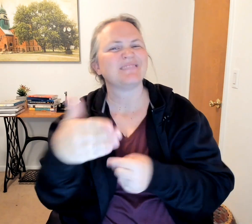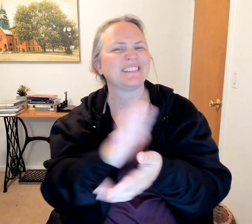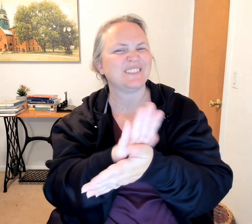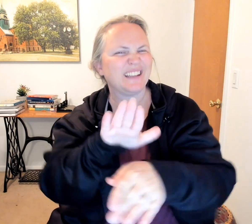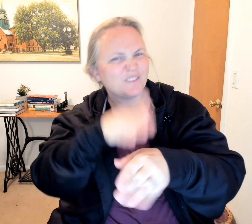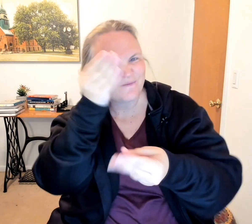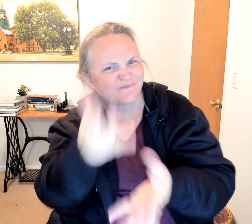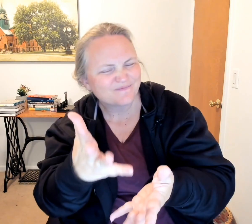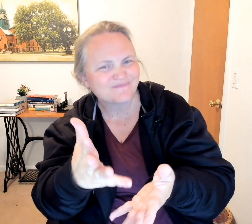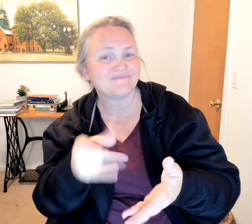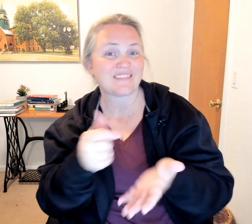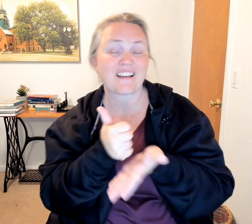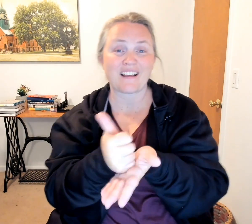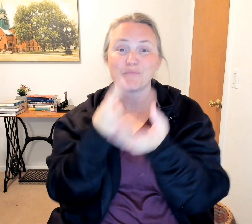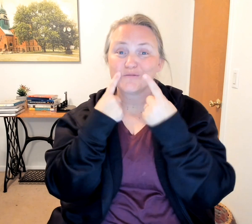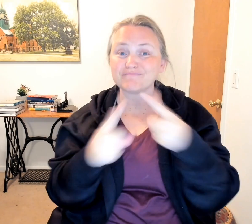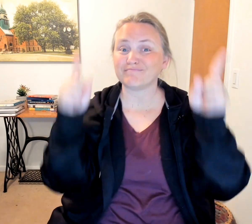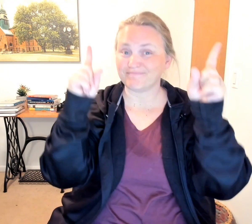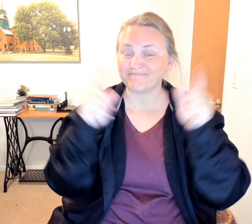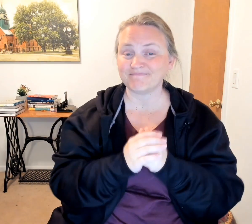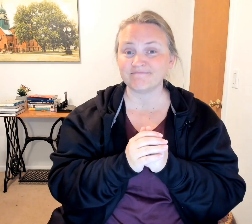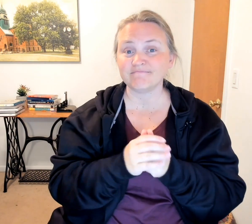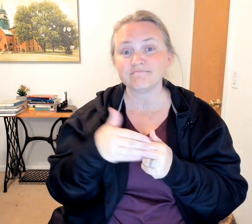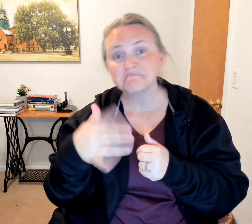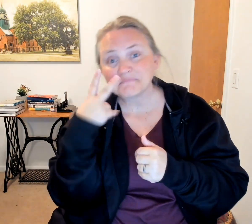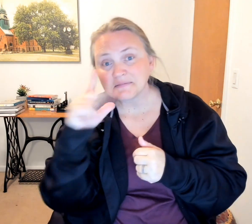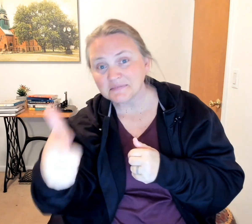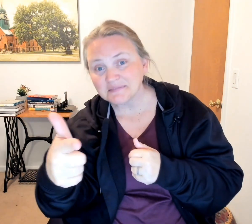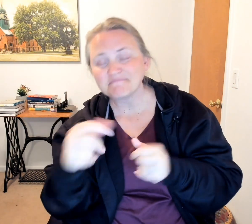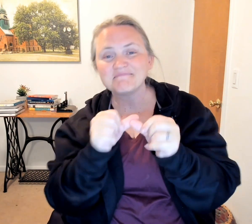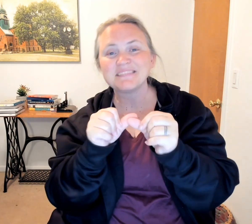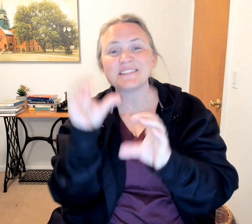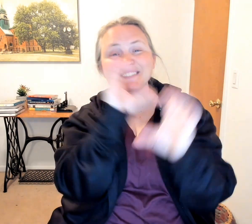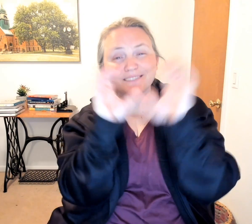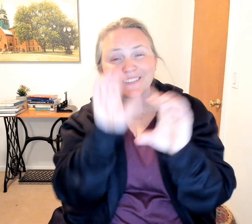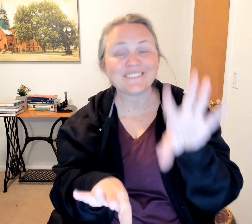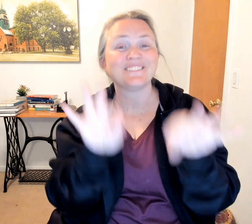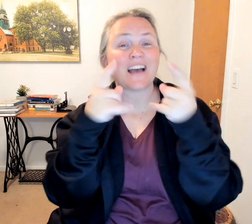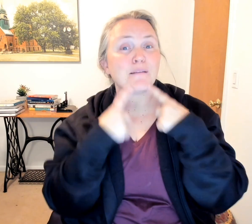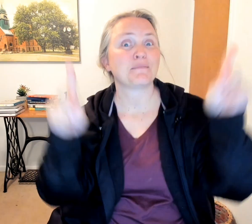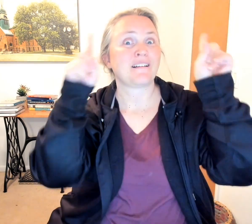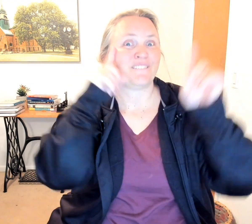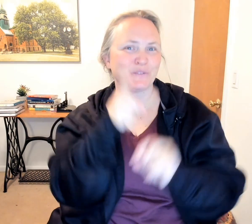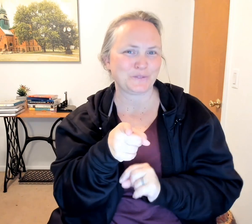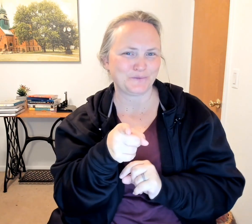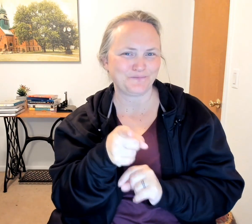keep getting more information to help you succeed on your faculty journey. Until next time, keep exploring to find what works for you.